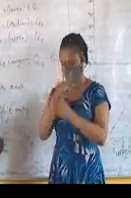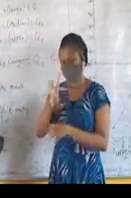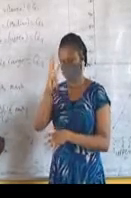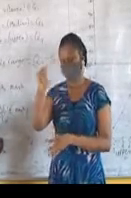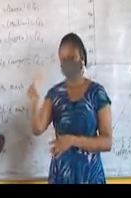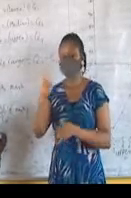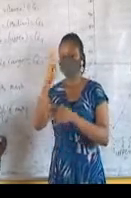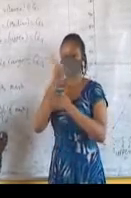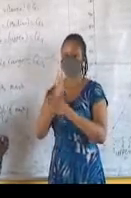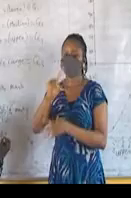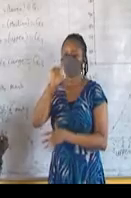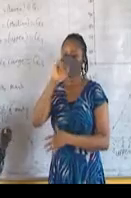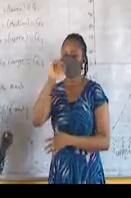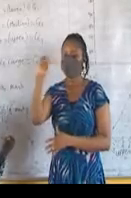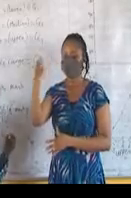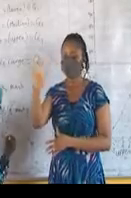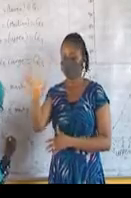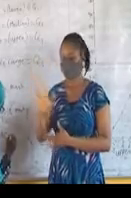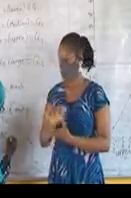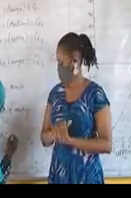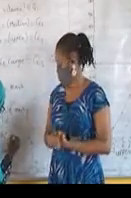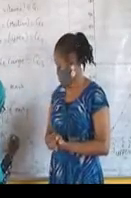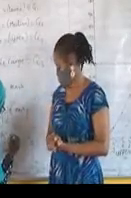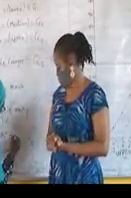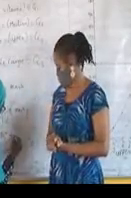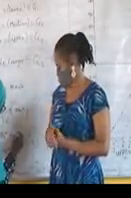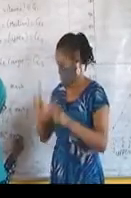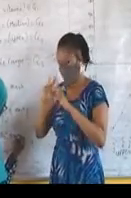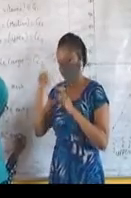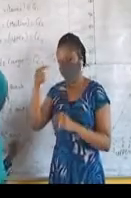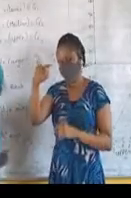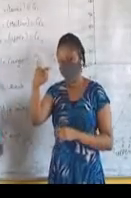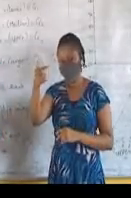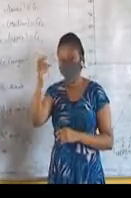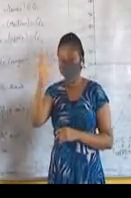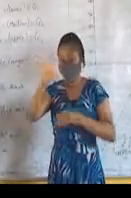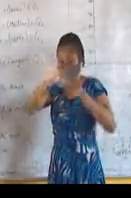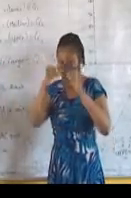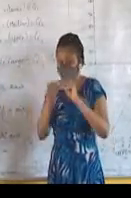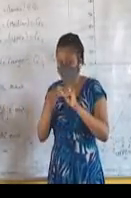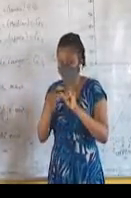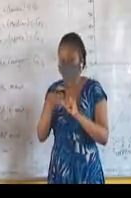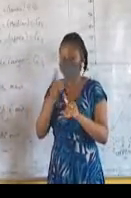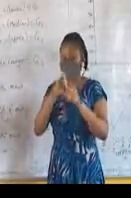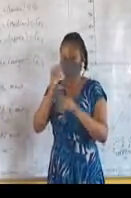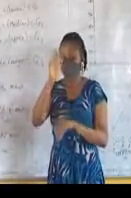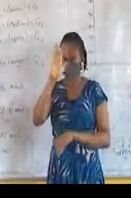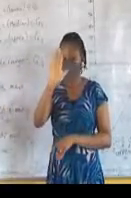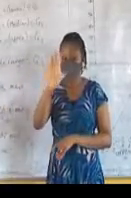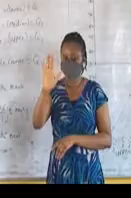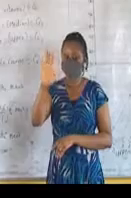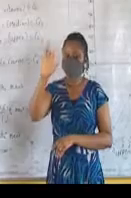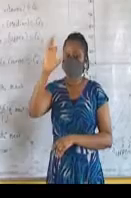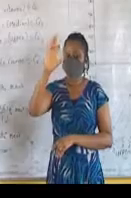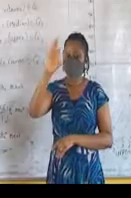the 25th mark. The 25th mark from your frequency